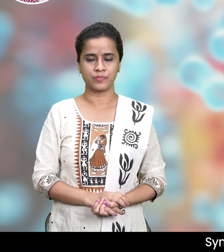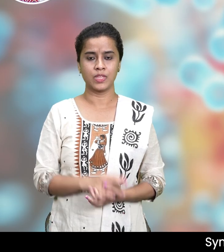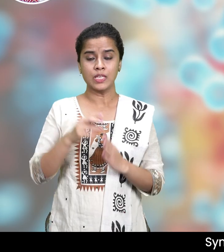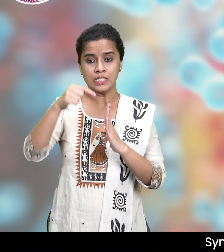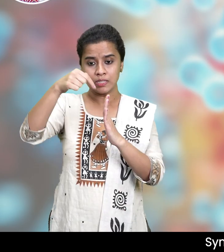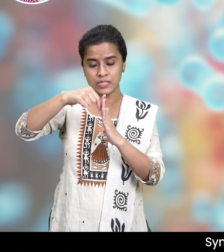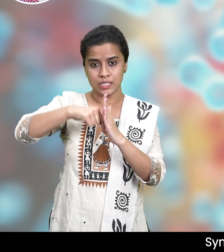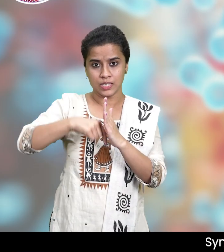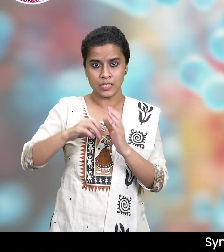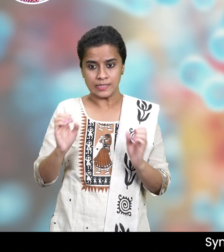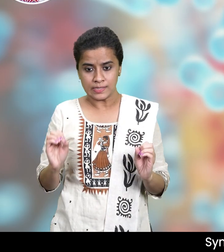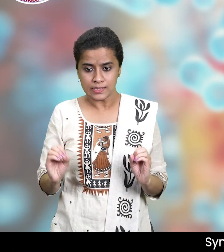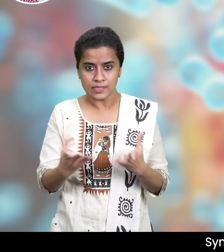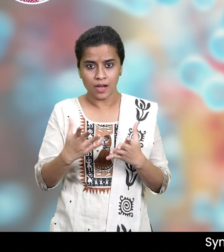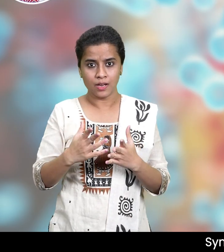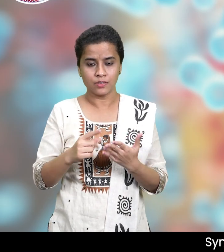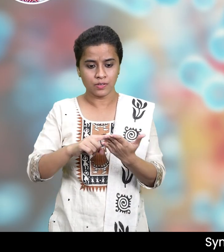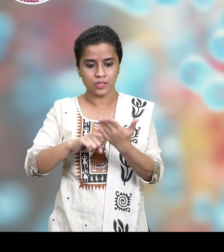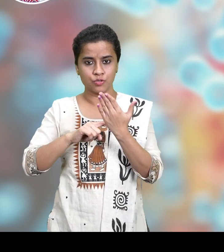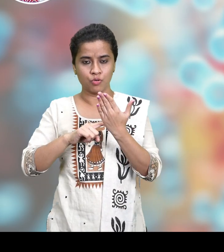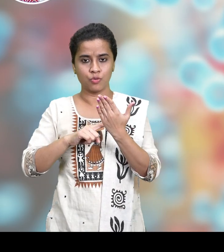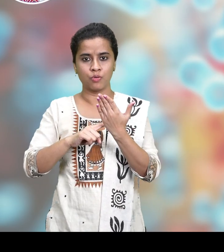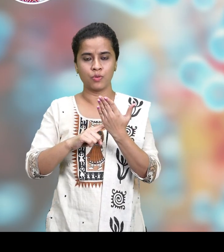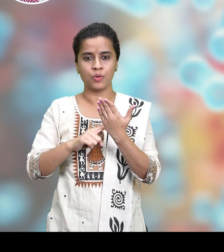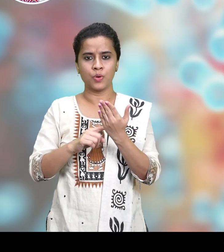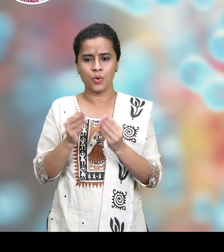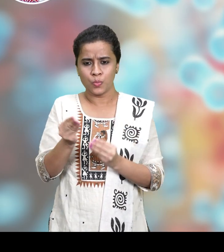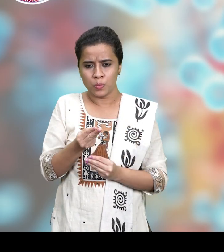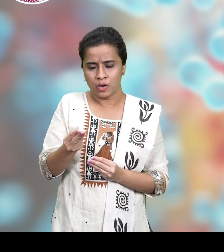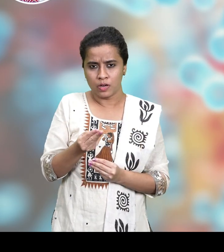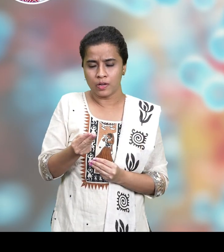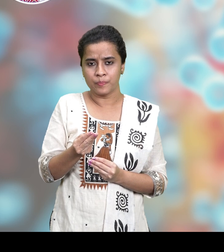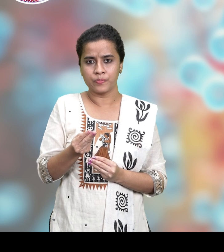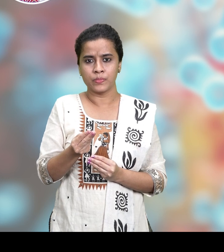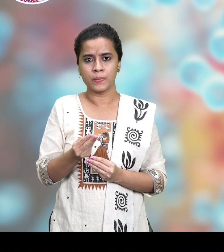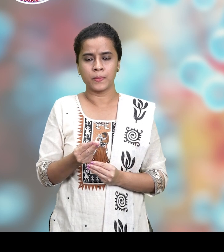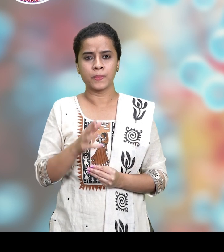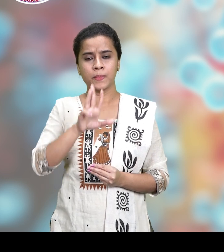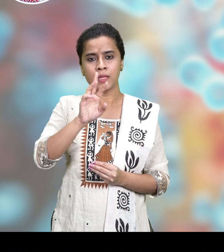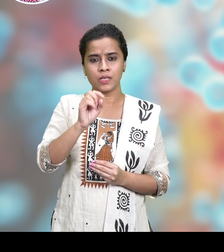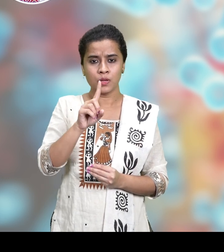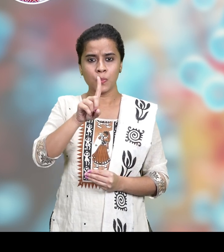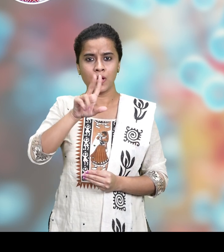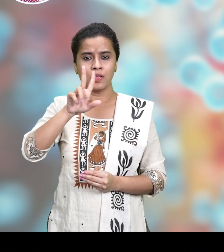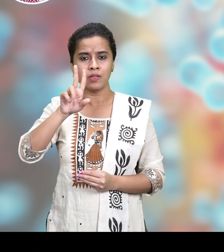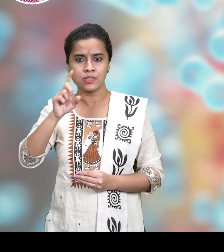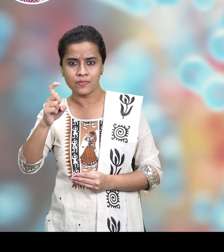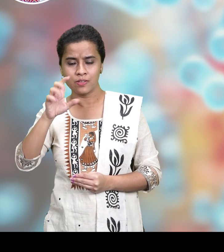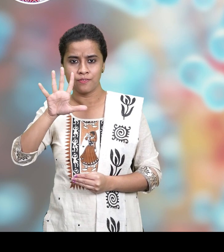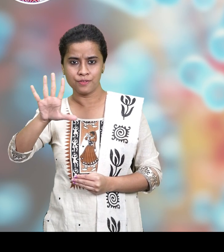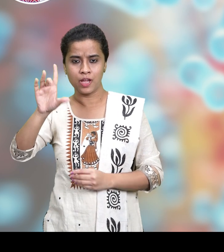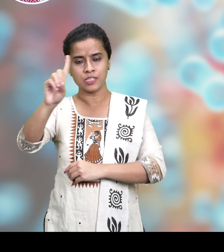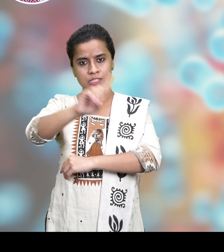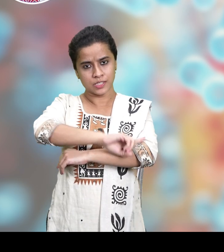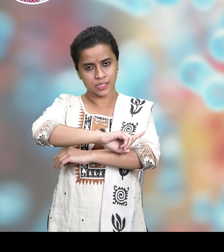Symptoms start to appear within 90 to 175 days